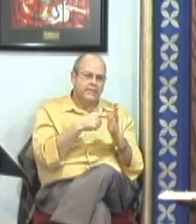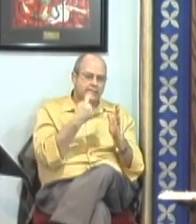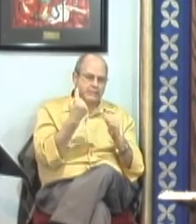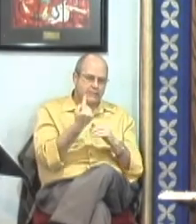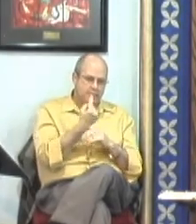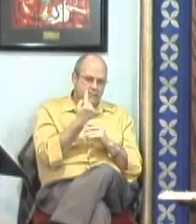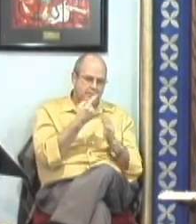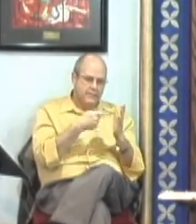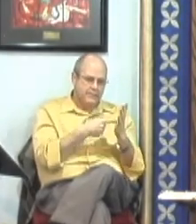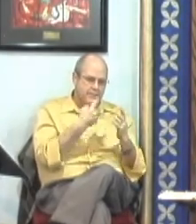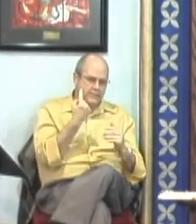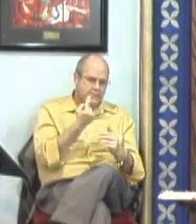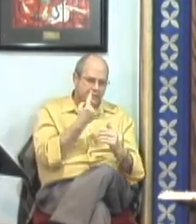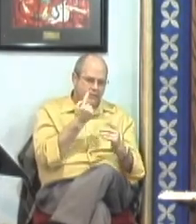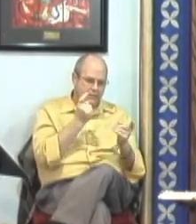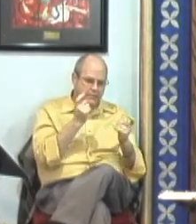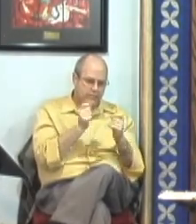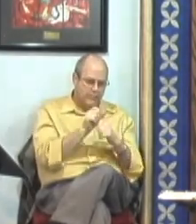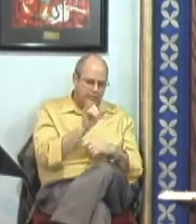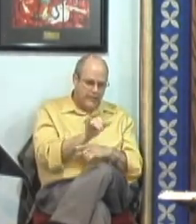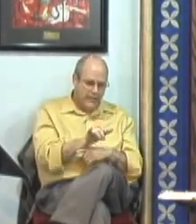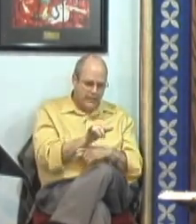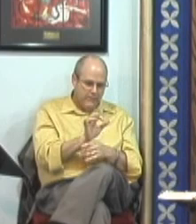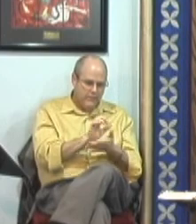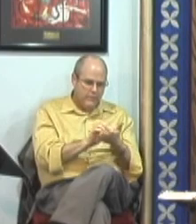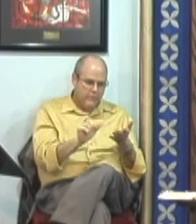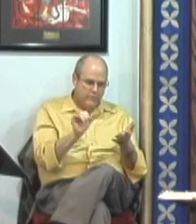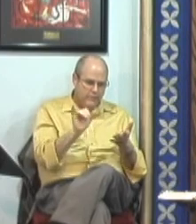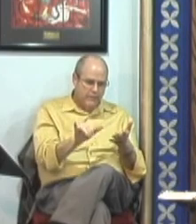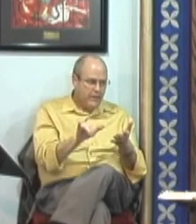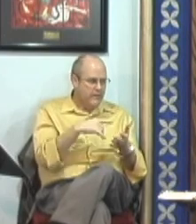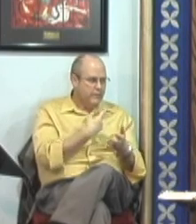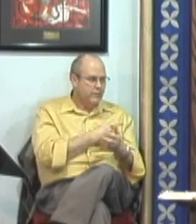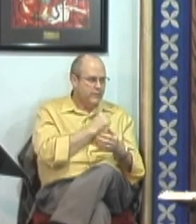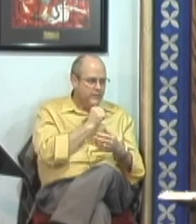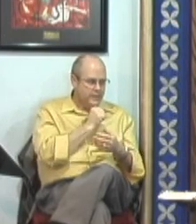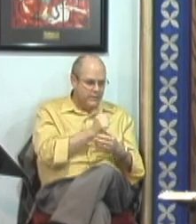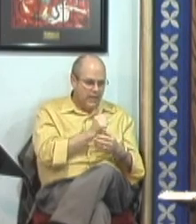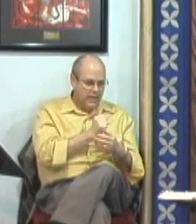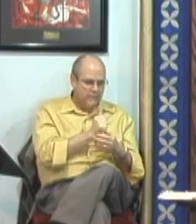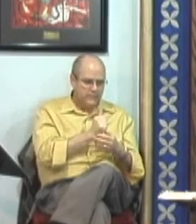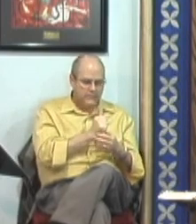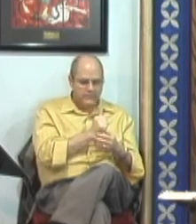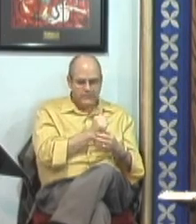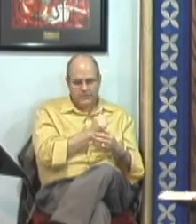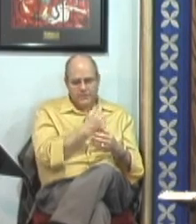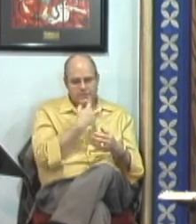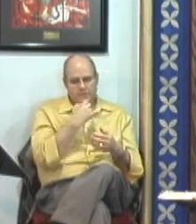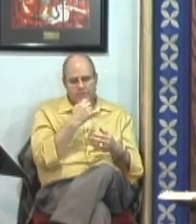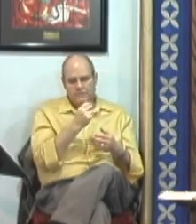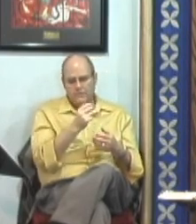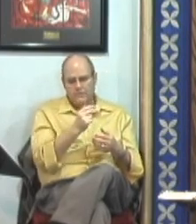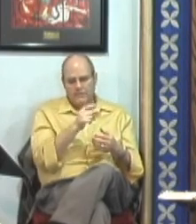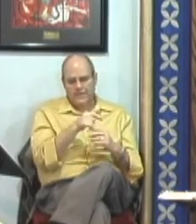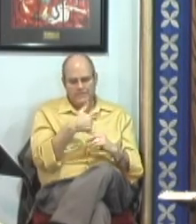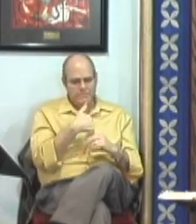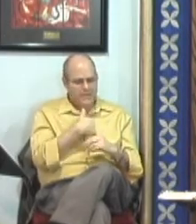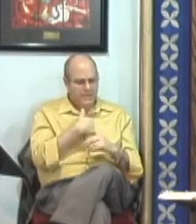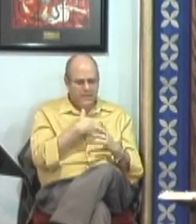something. Here it is. You need to deal with that. You need to get rid of that. And that we would not bristle. And we would not say, oh, no, that's